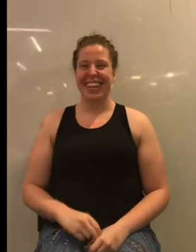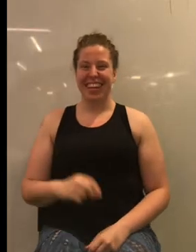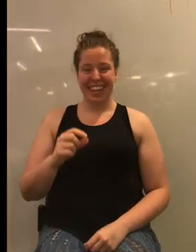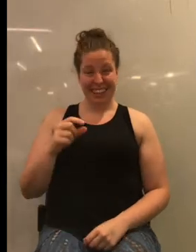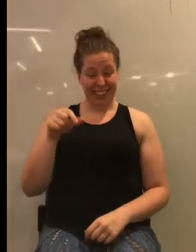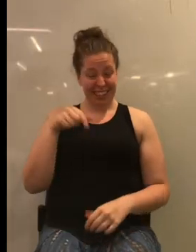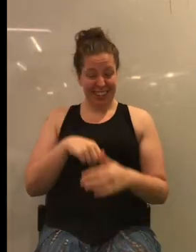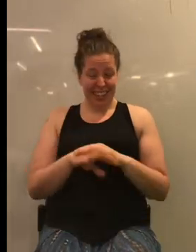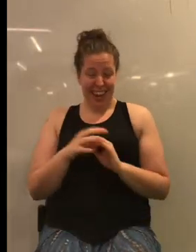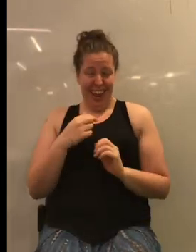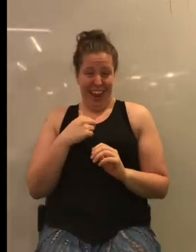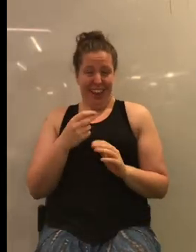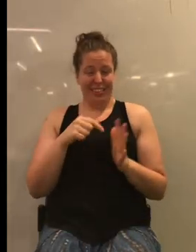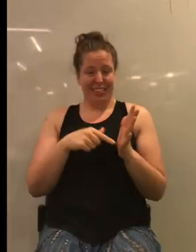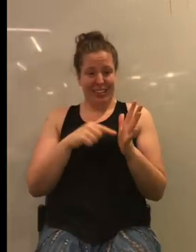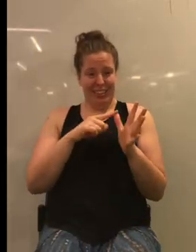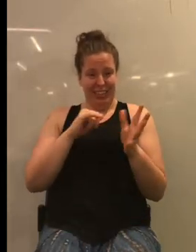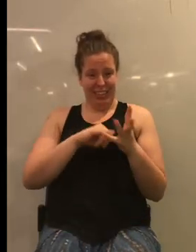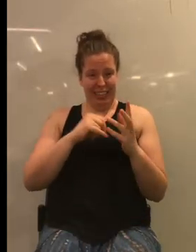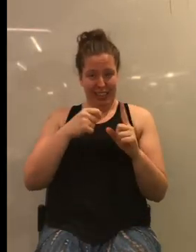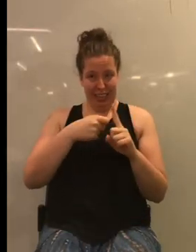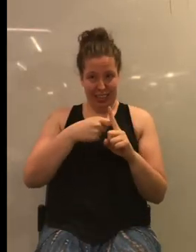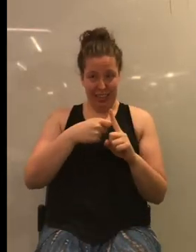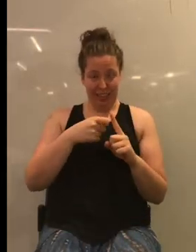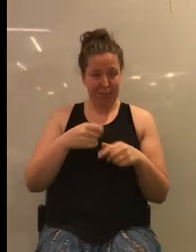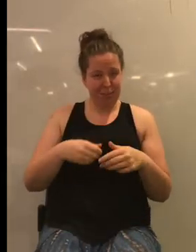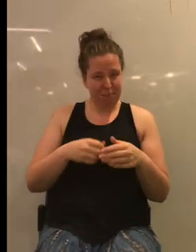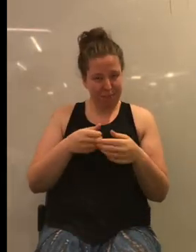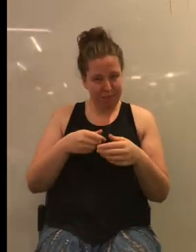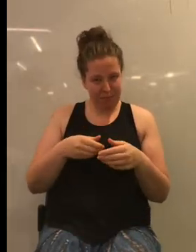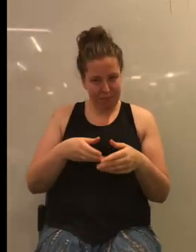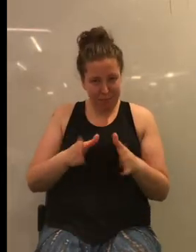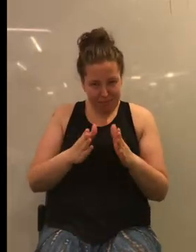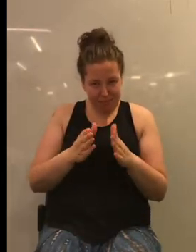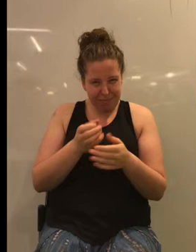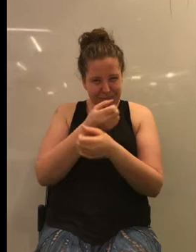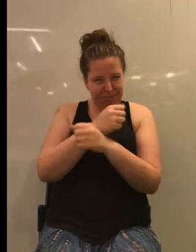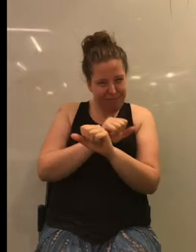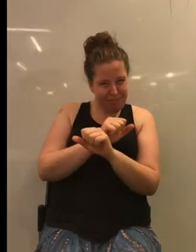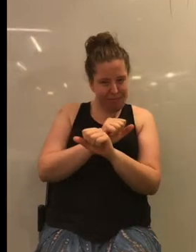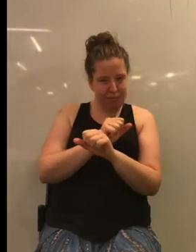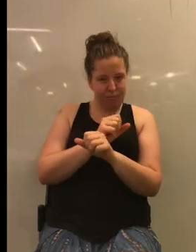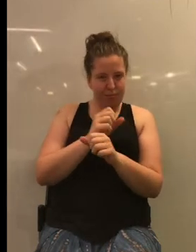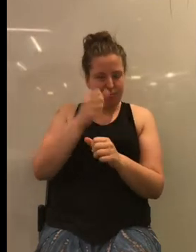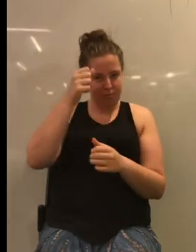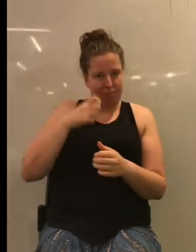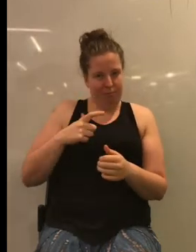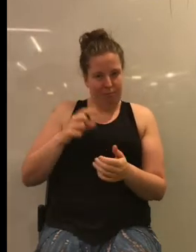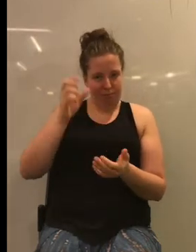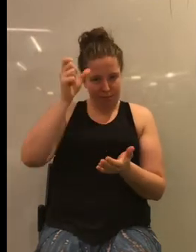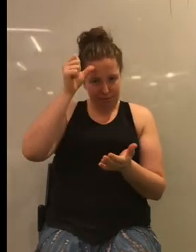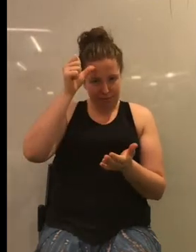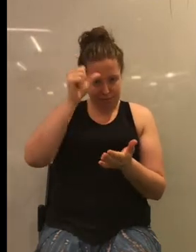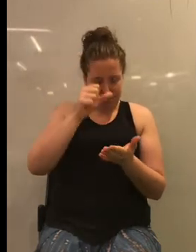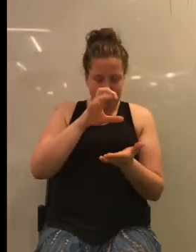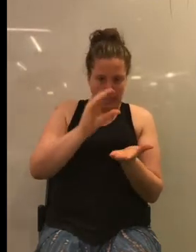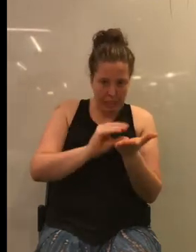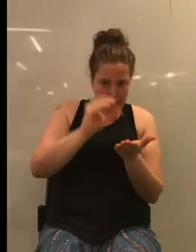For our task, however, the methodology was limited due to the experience of the signers